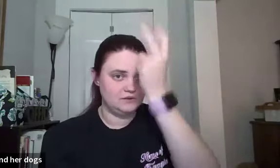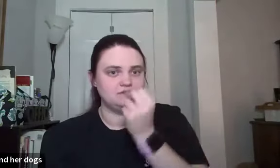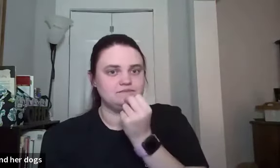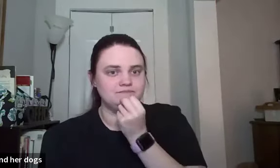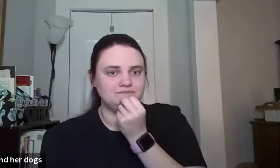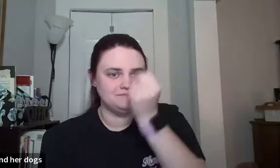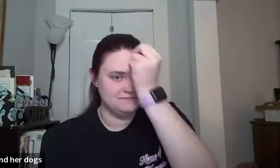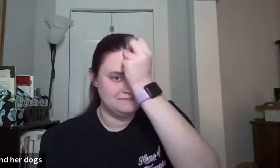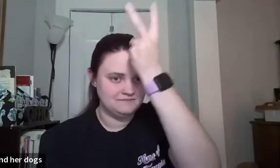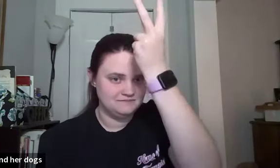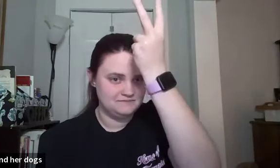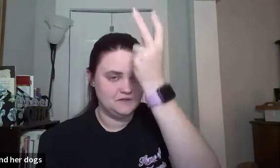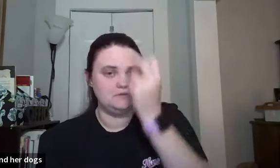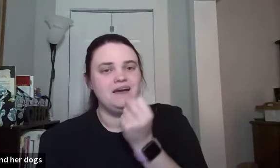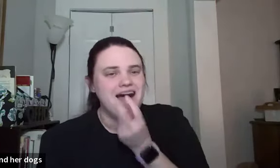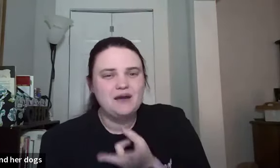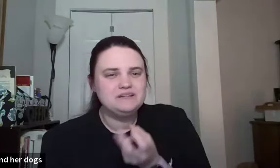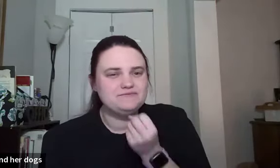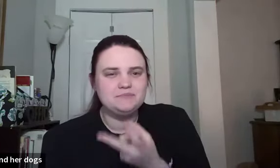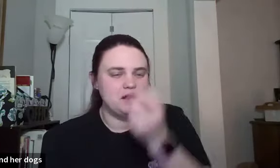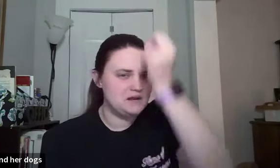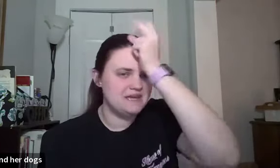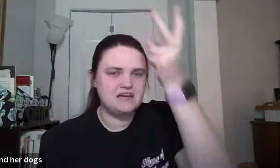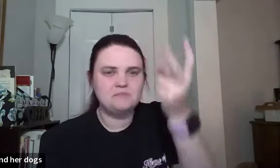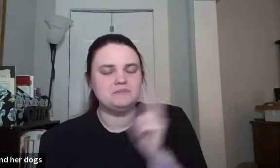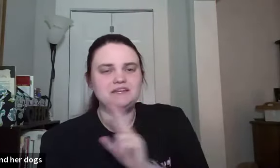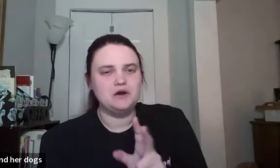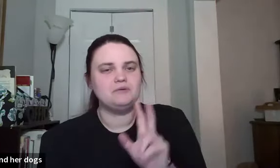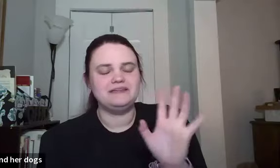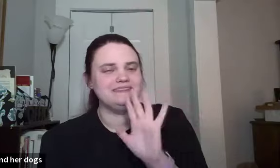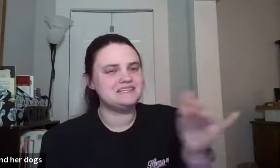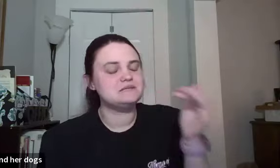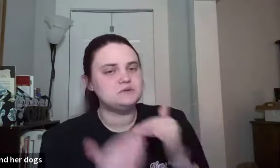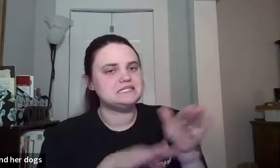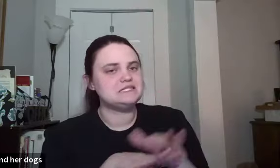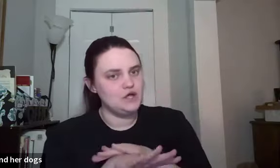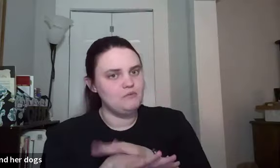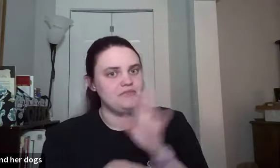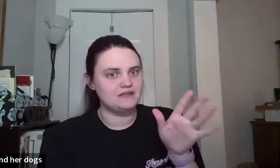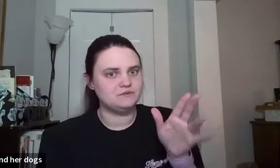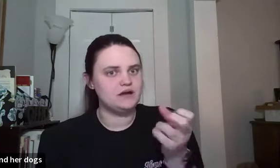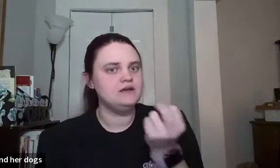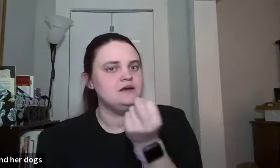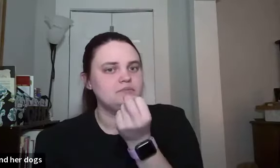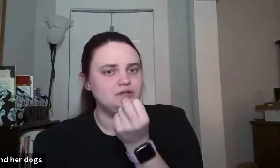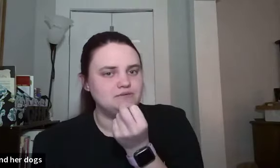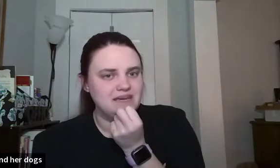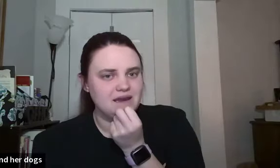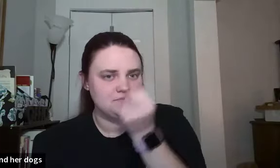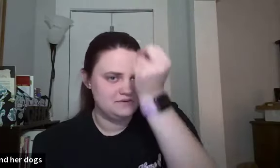Goat. Goat. I always flick bottom and top and I'm like, no, and that's because I'm doing it slow and that's why. But you tap and